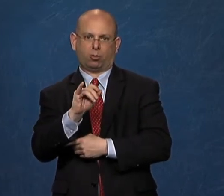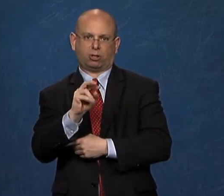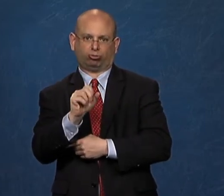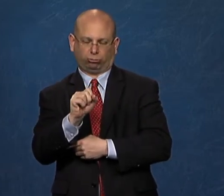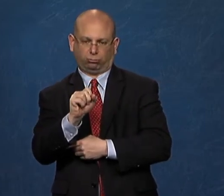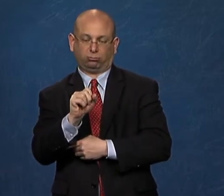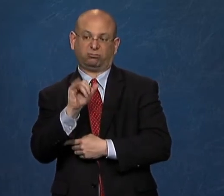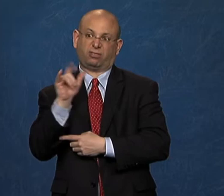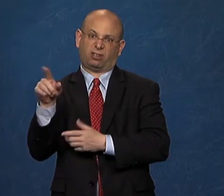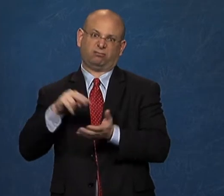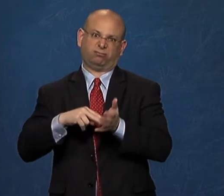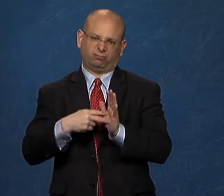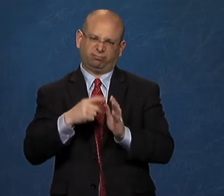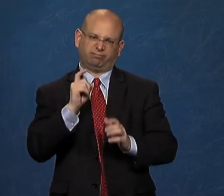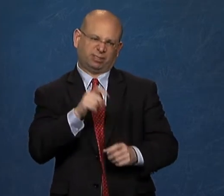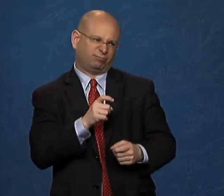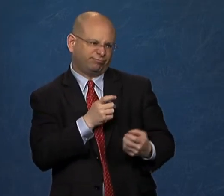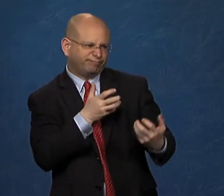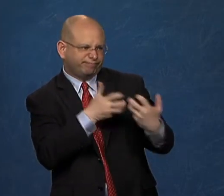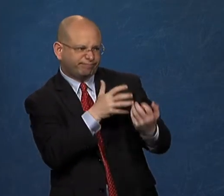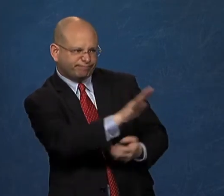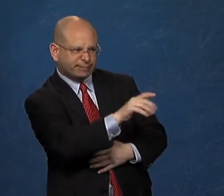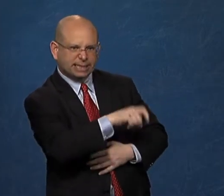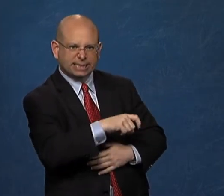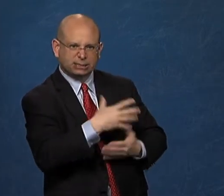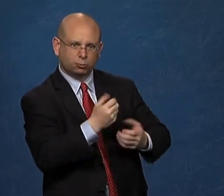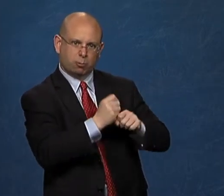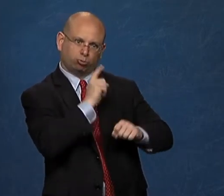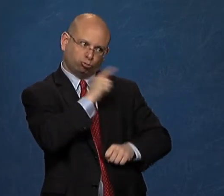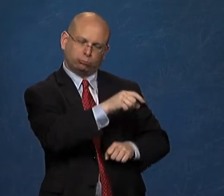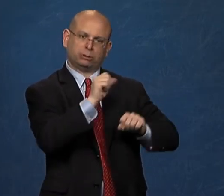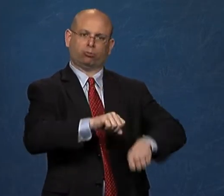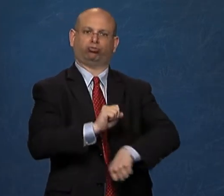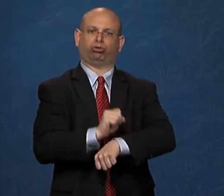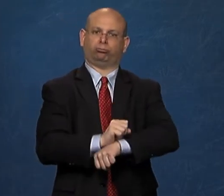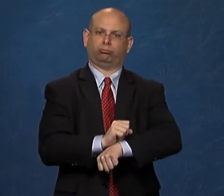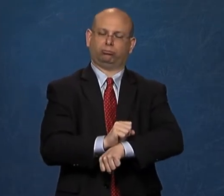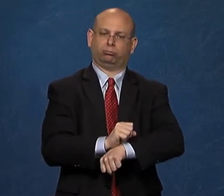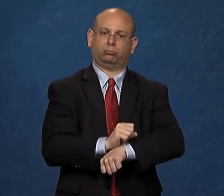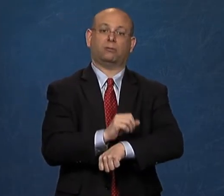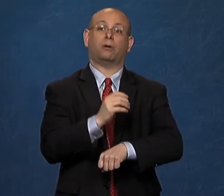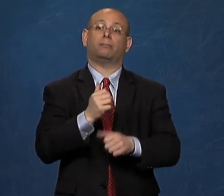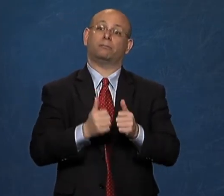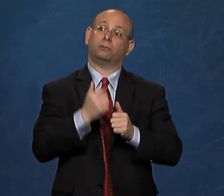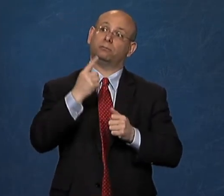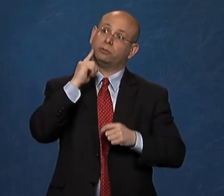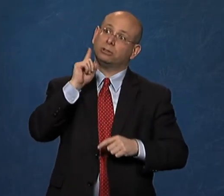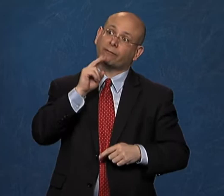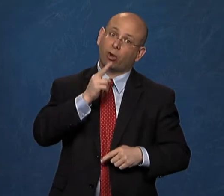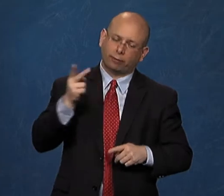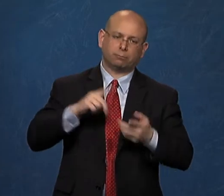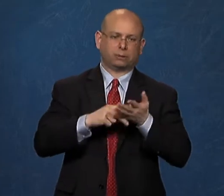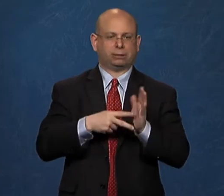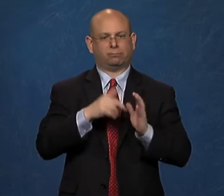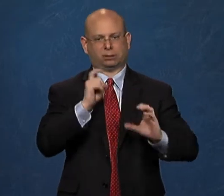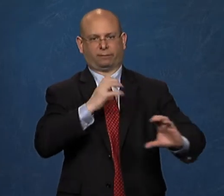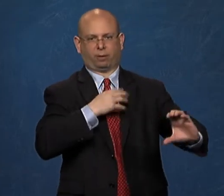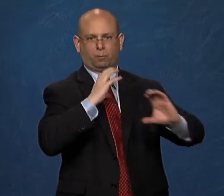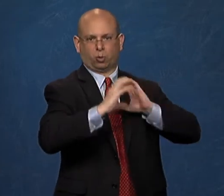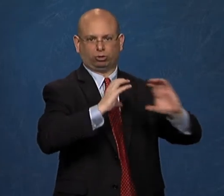or provide reasonable accommodations to their employees, meeting that individual's needs so that they can perform their work duties